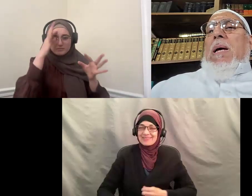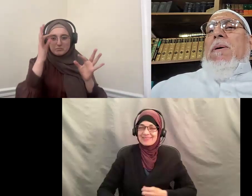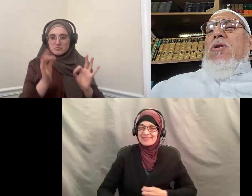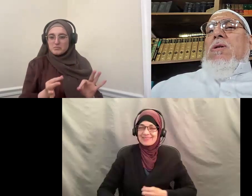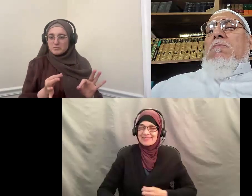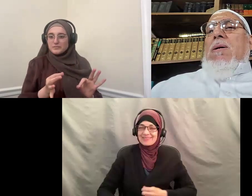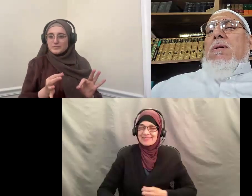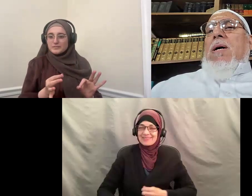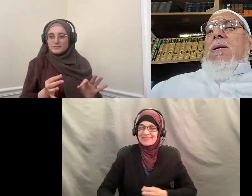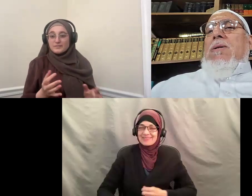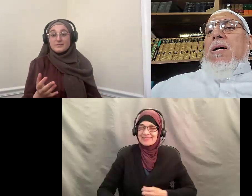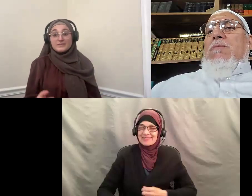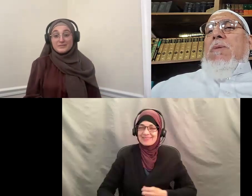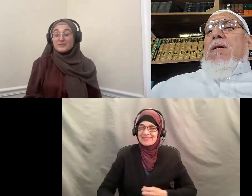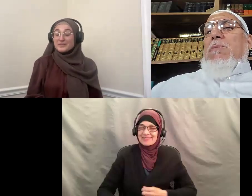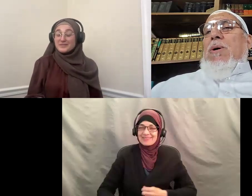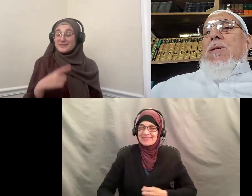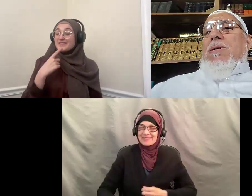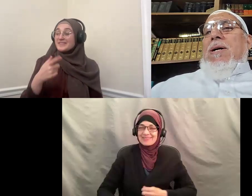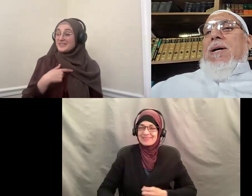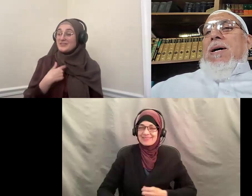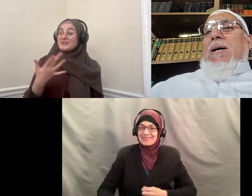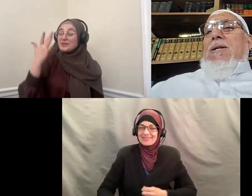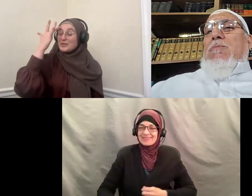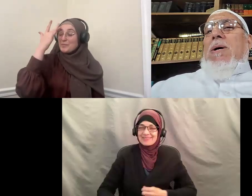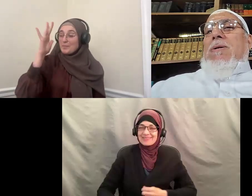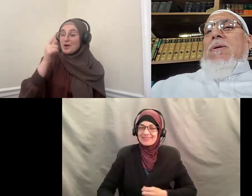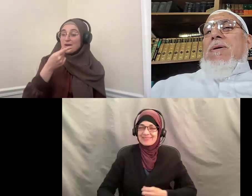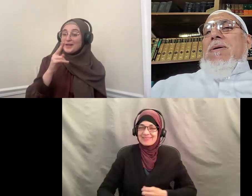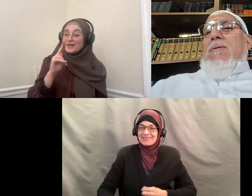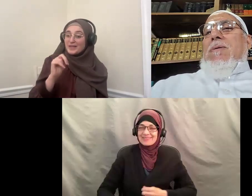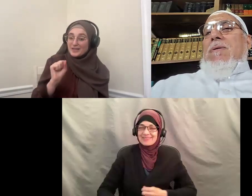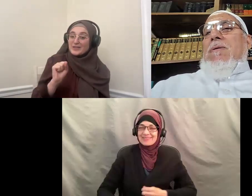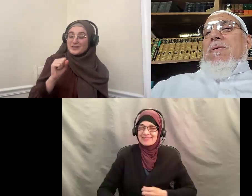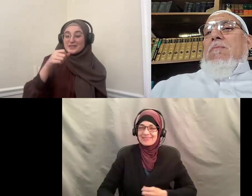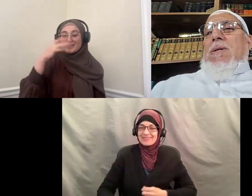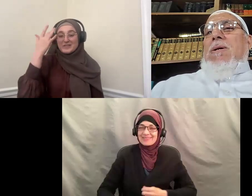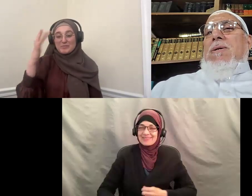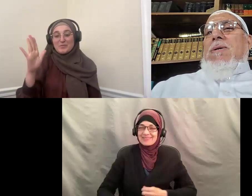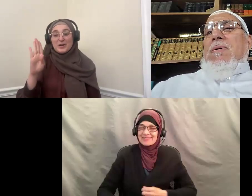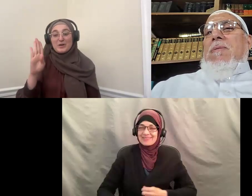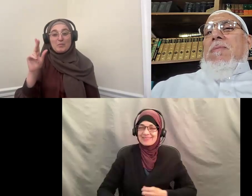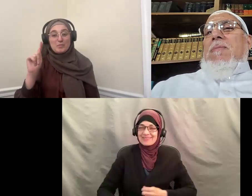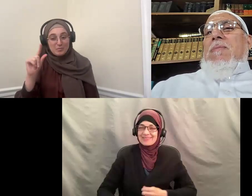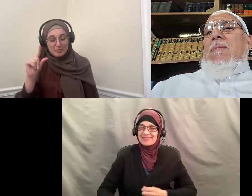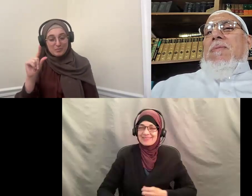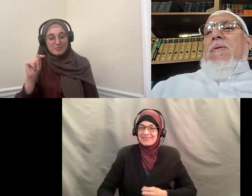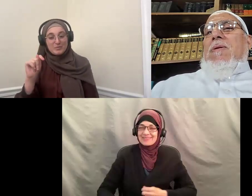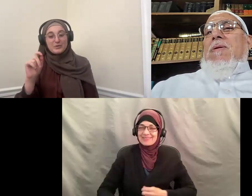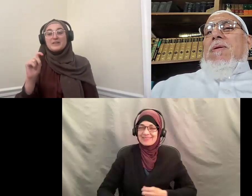Talk to me about smart guns and smart bullets and smart missiles.